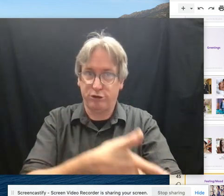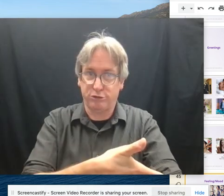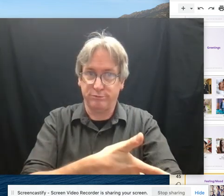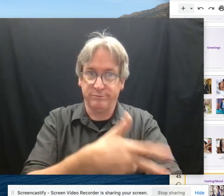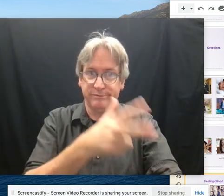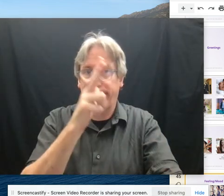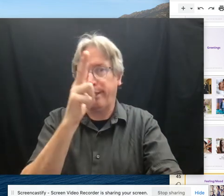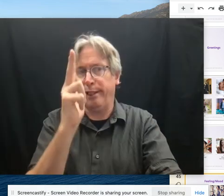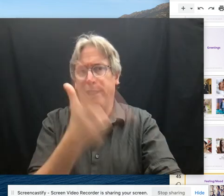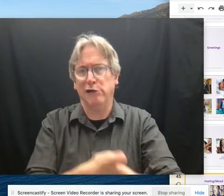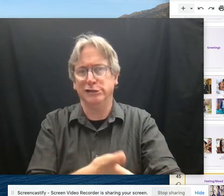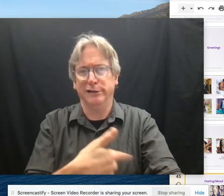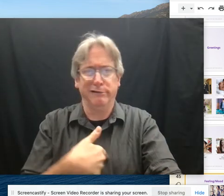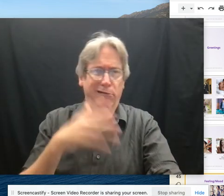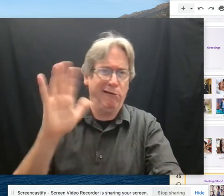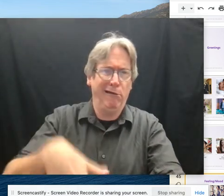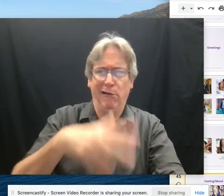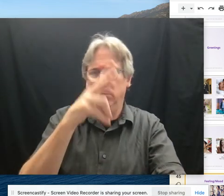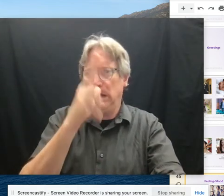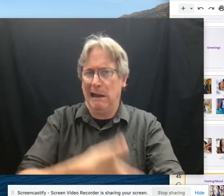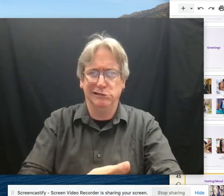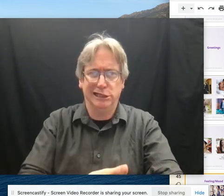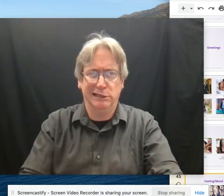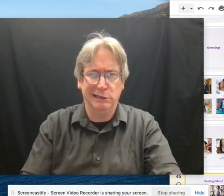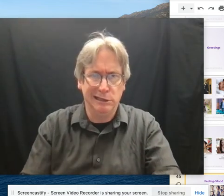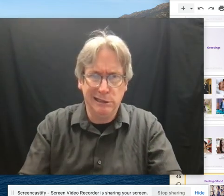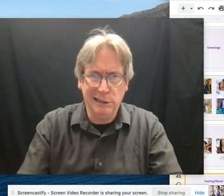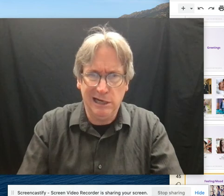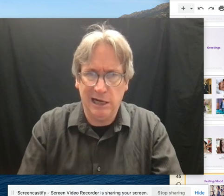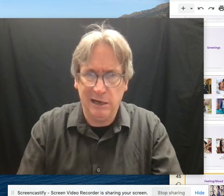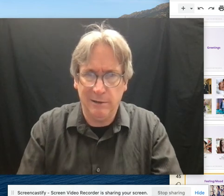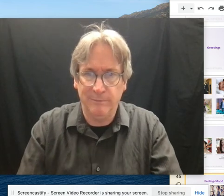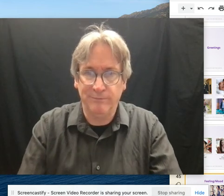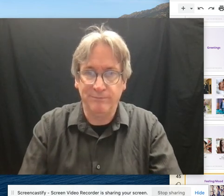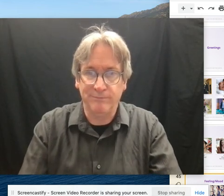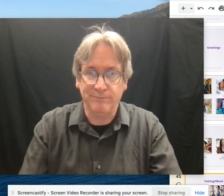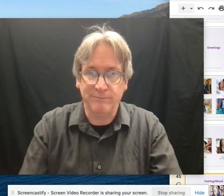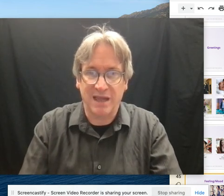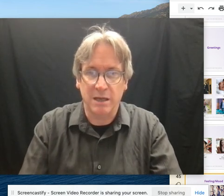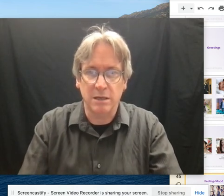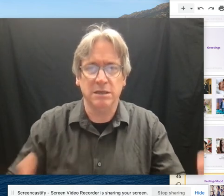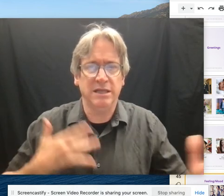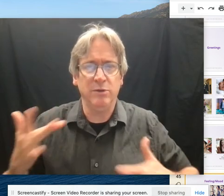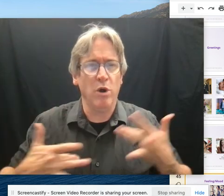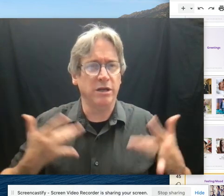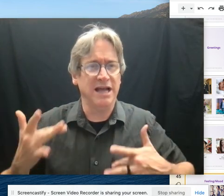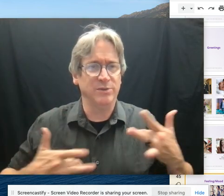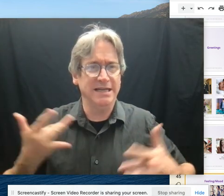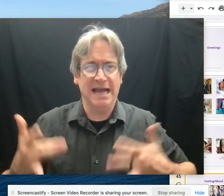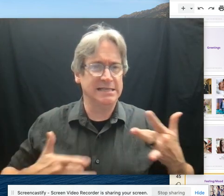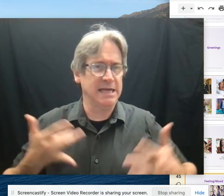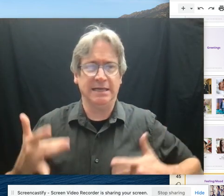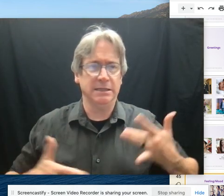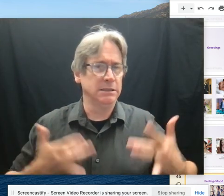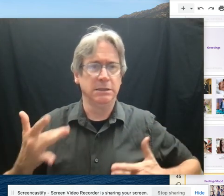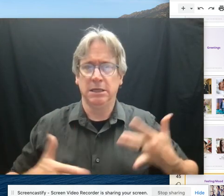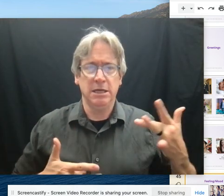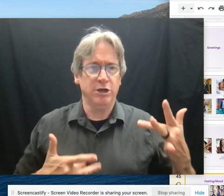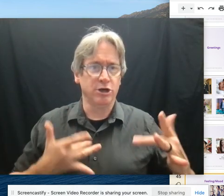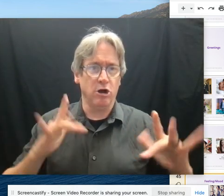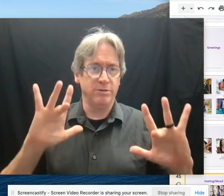go lousy. Lousy. I think in one class we did